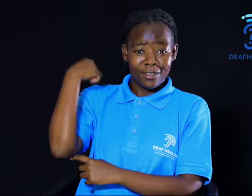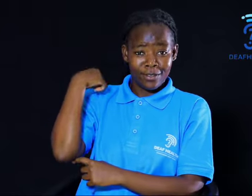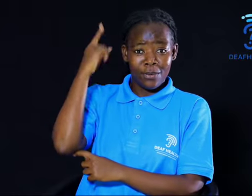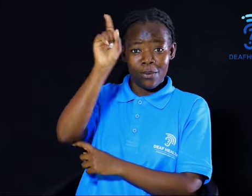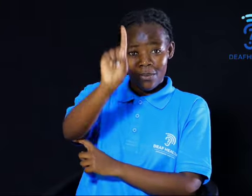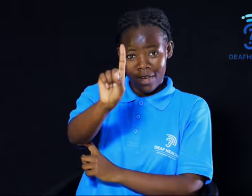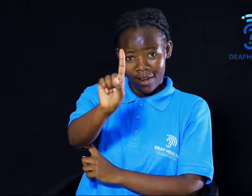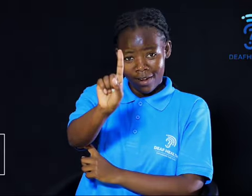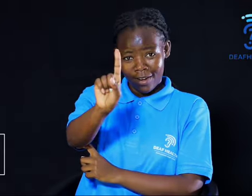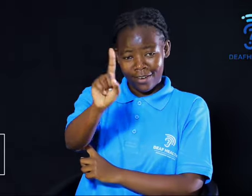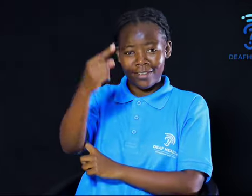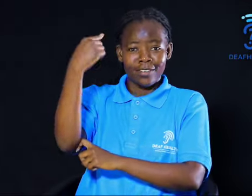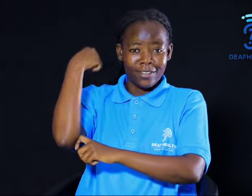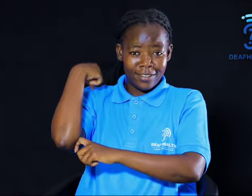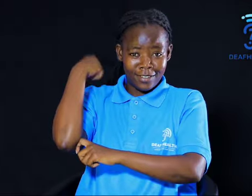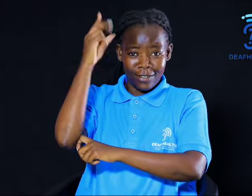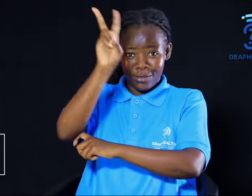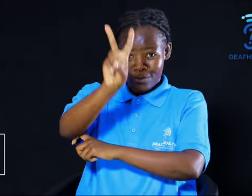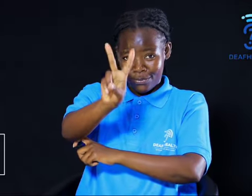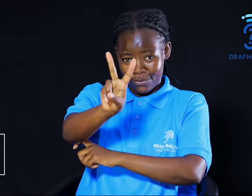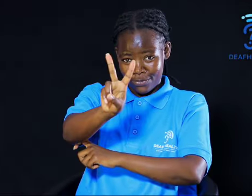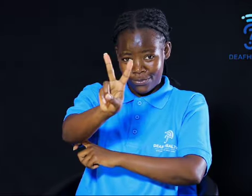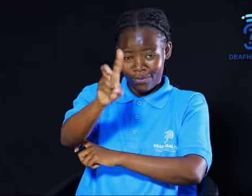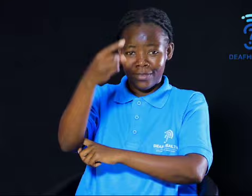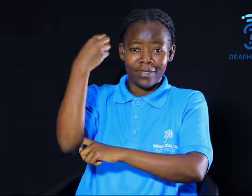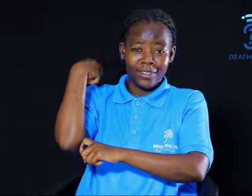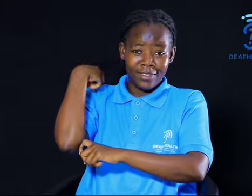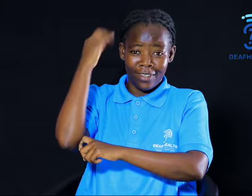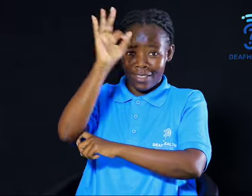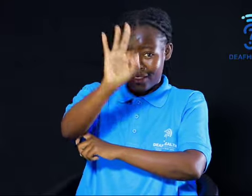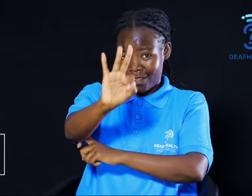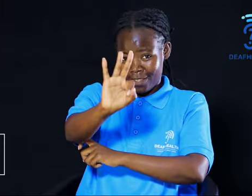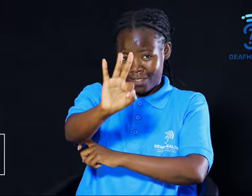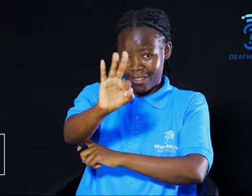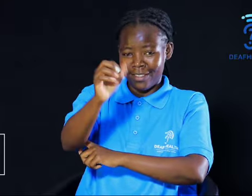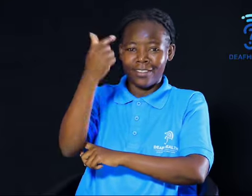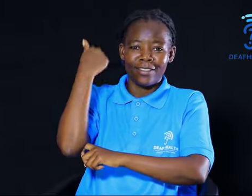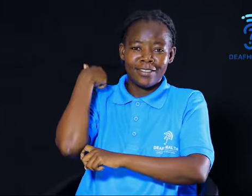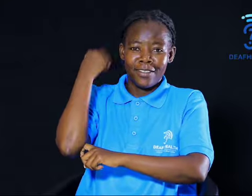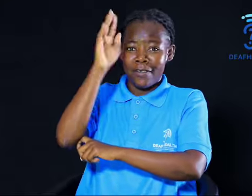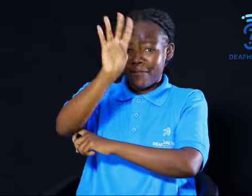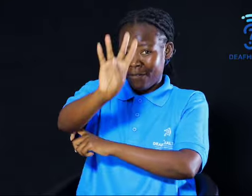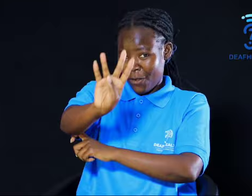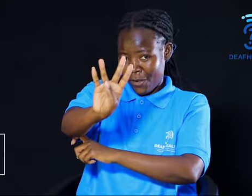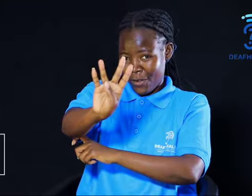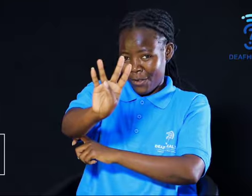begin. Number 1, number 2, number 3, number